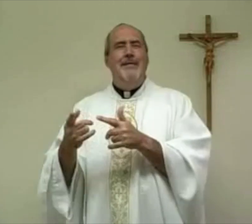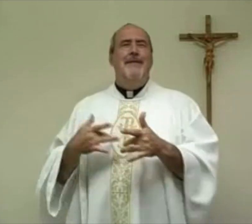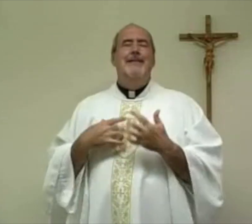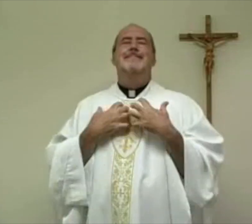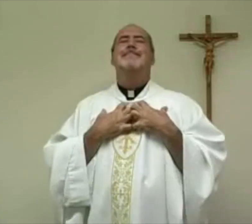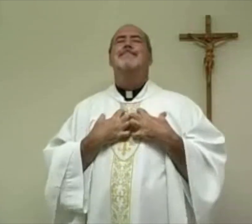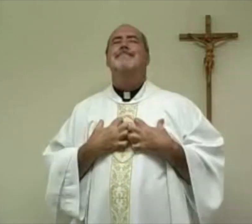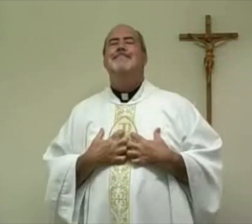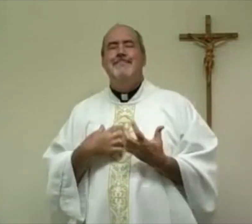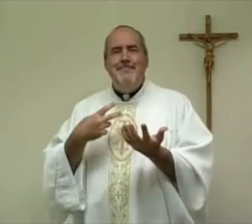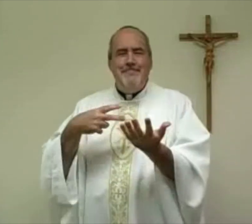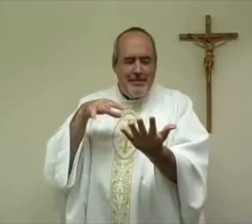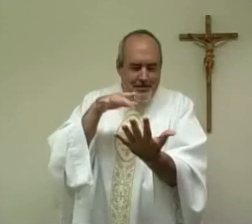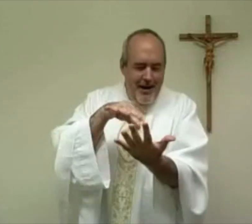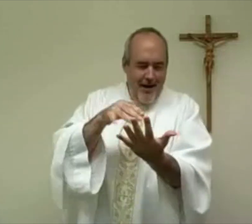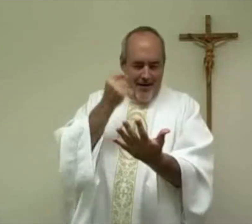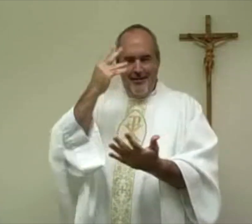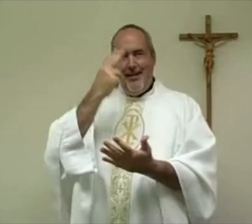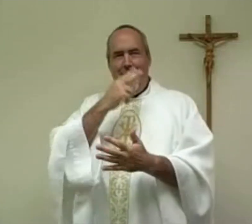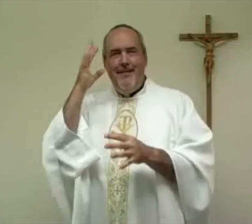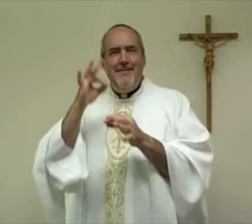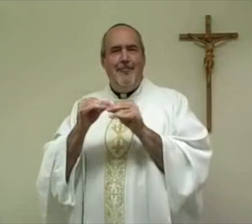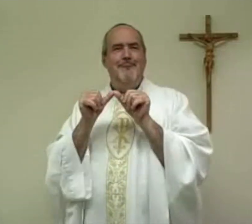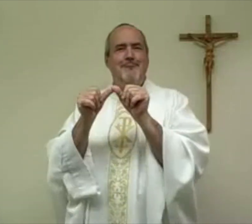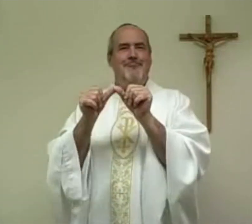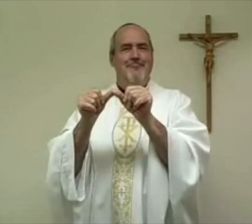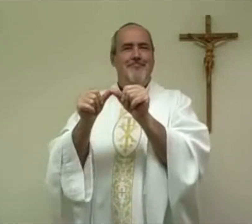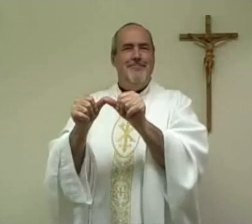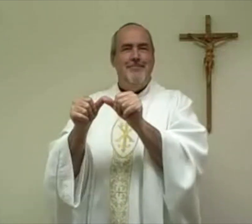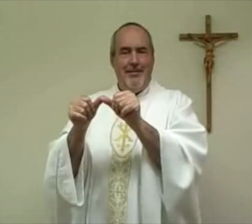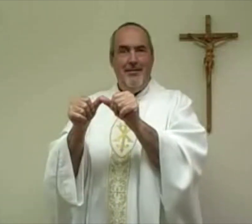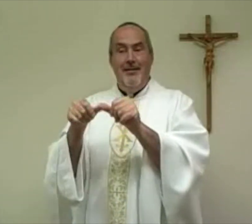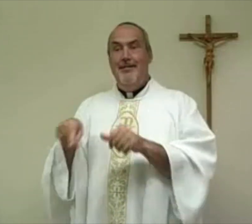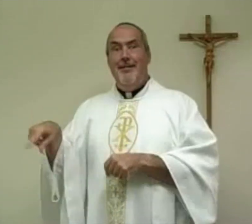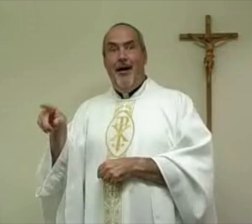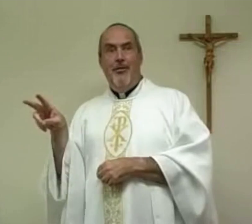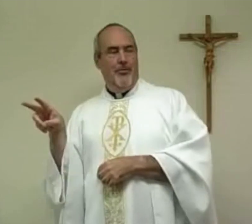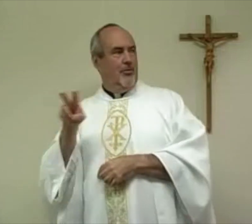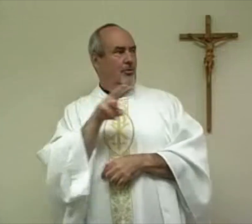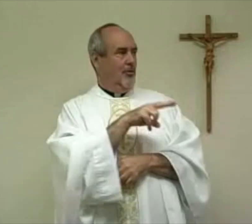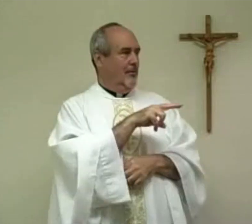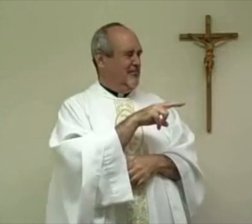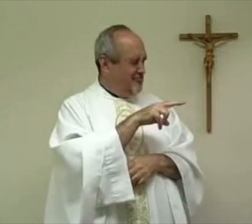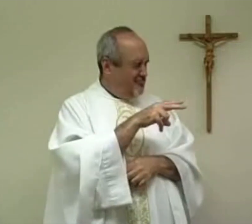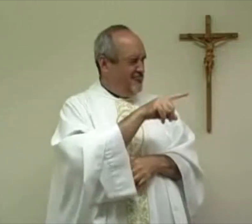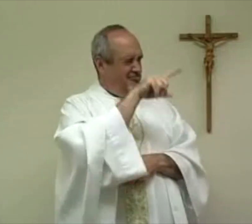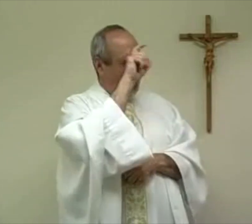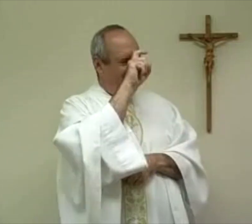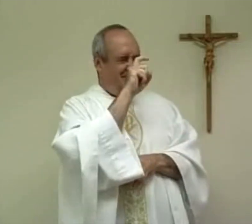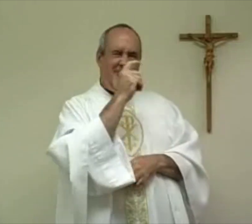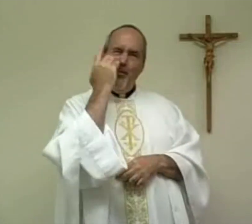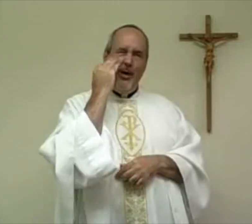for forgiveness of their sins, and they really long to study the Bible and understand their faith. And when they look